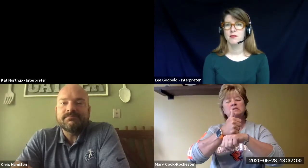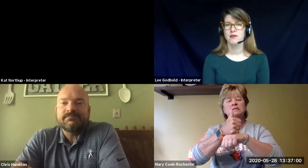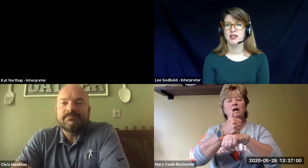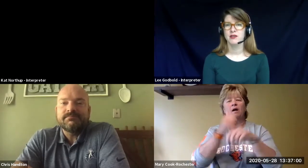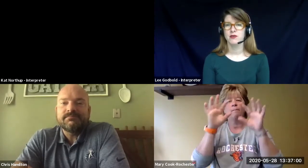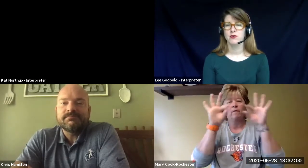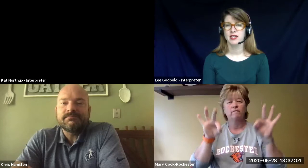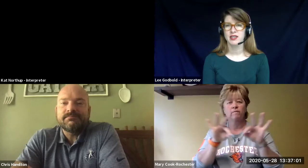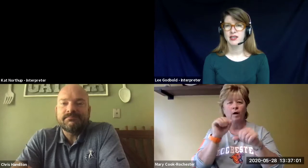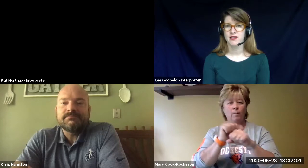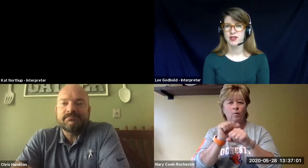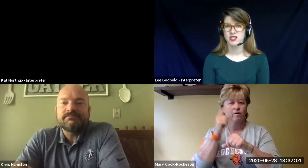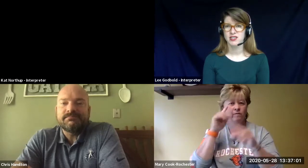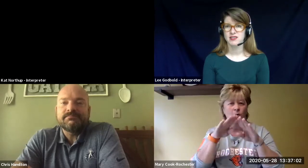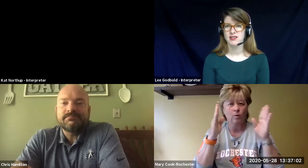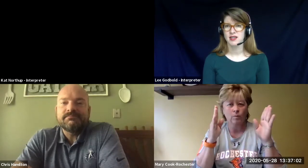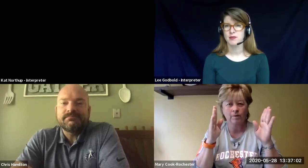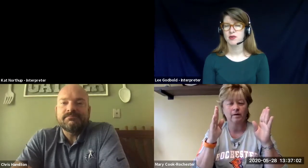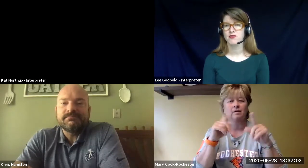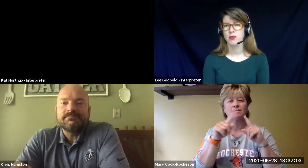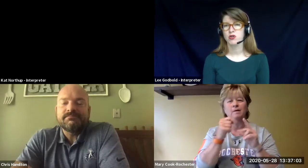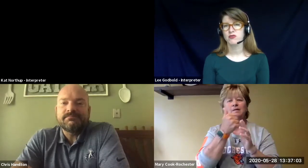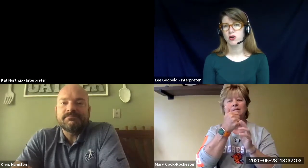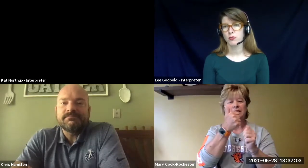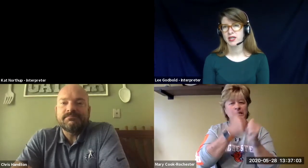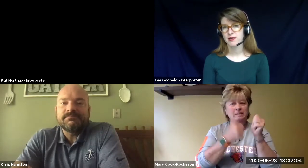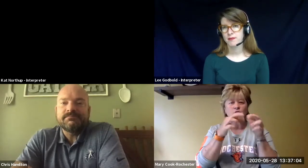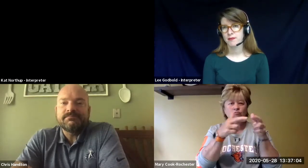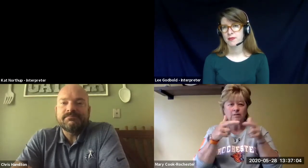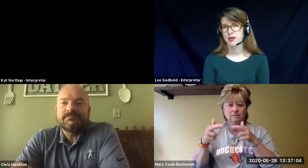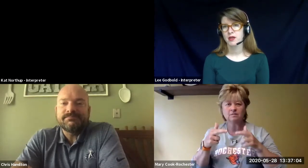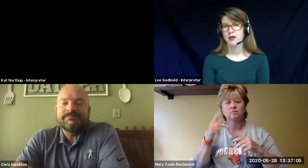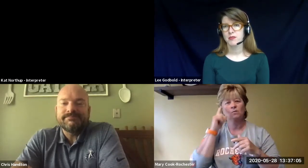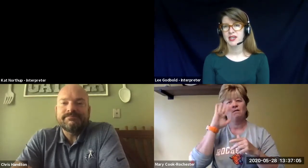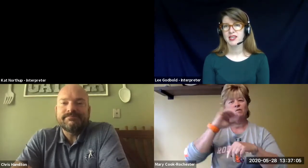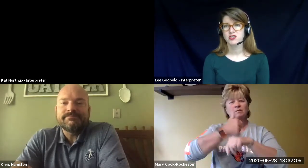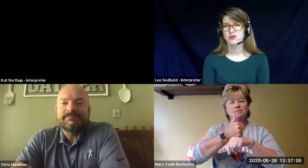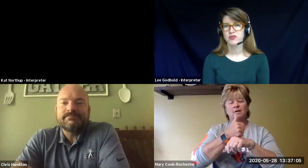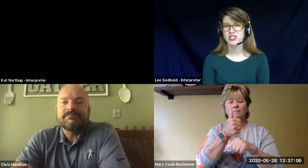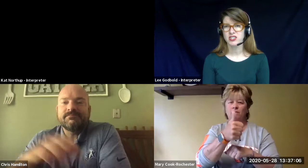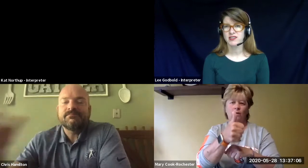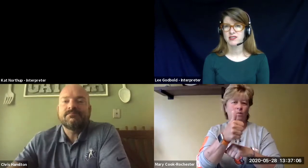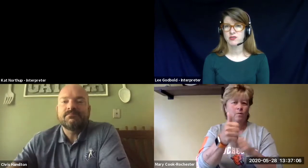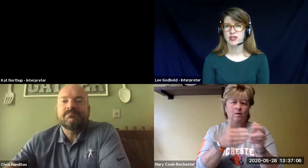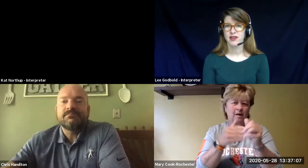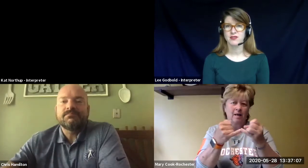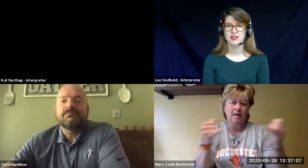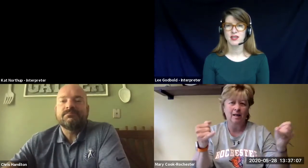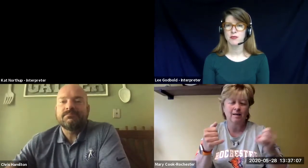I know NFHS had set up a framework for opening, but each region is going to have to set up their